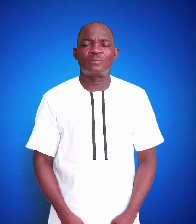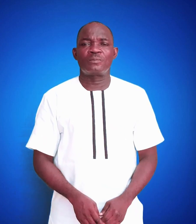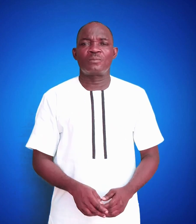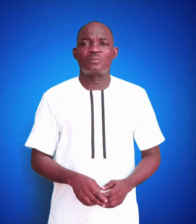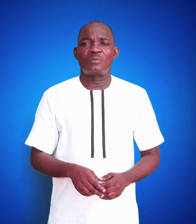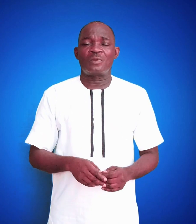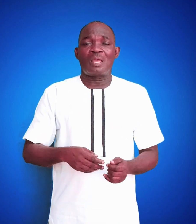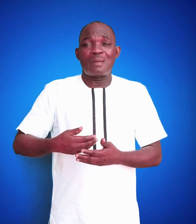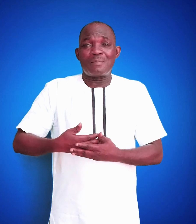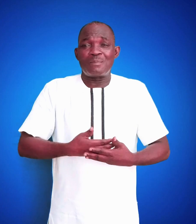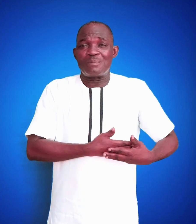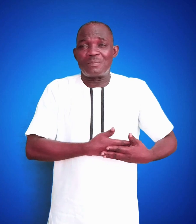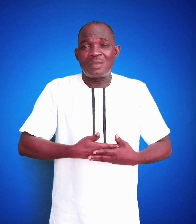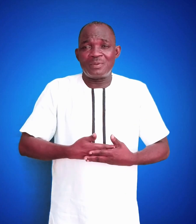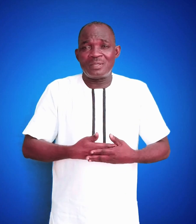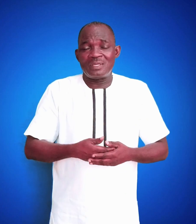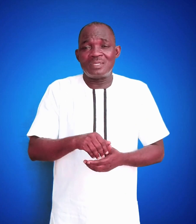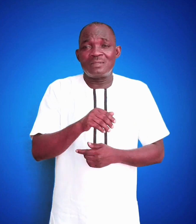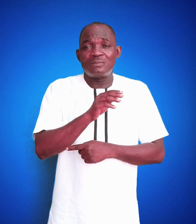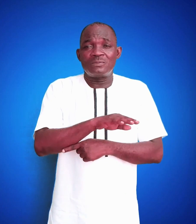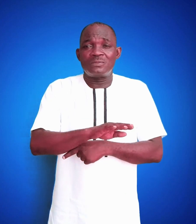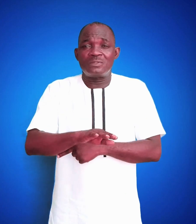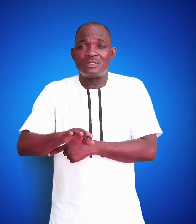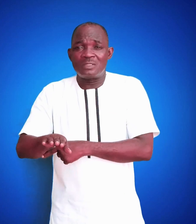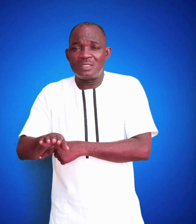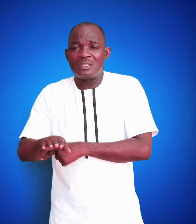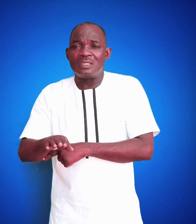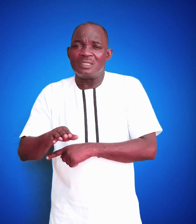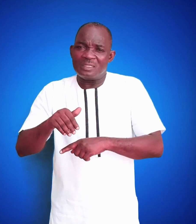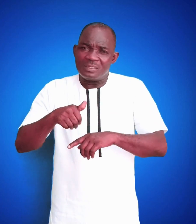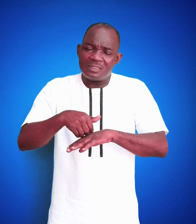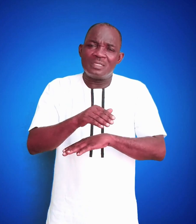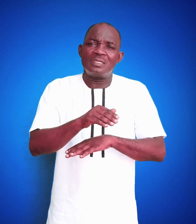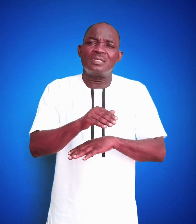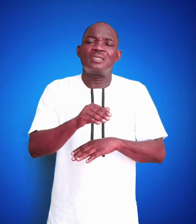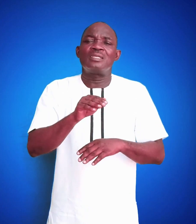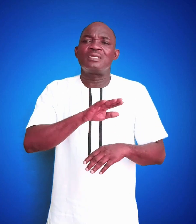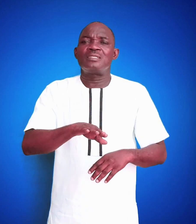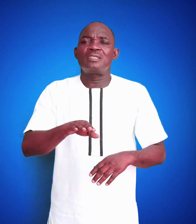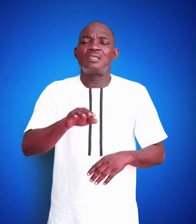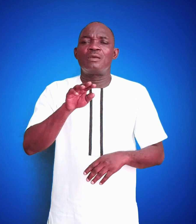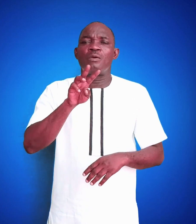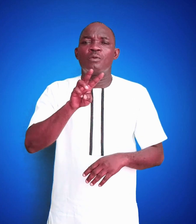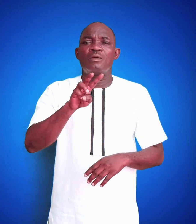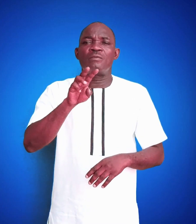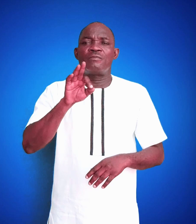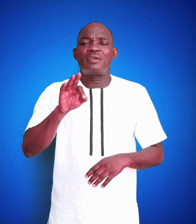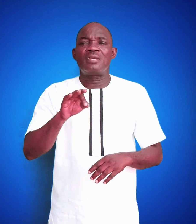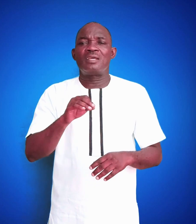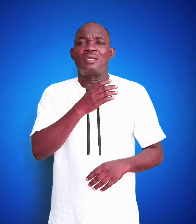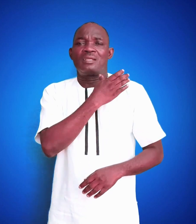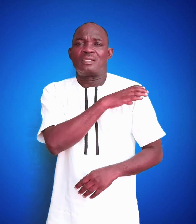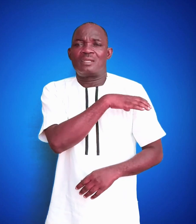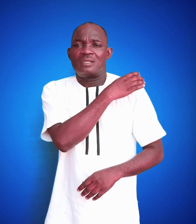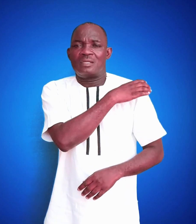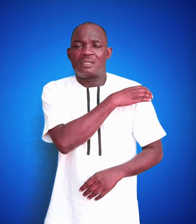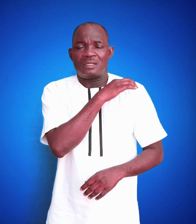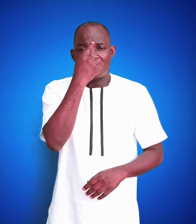Take babies and children to child welfare clinics for